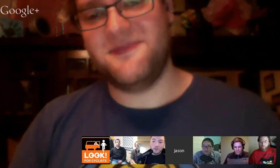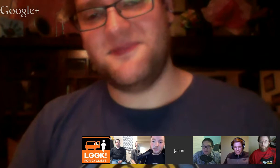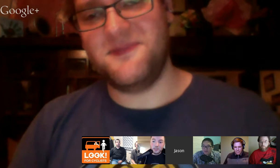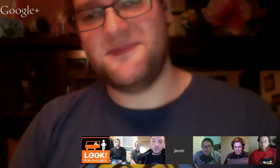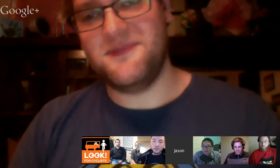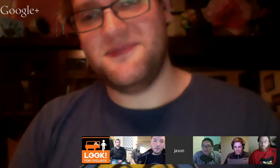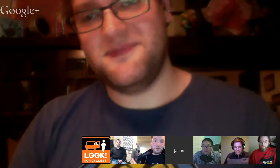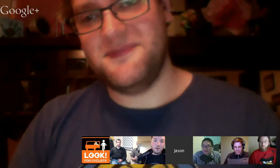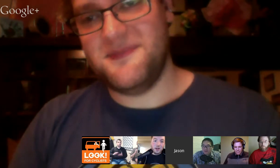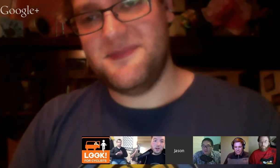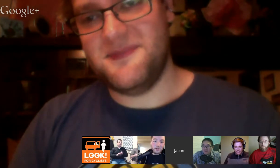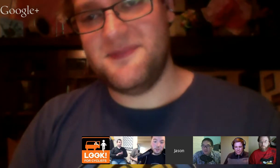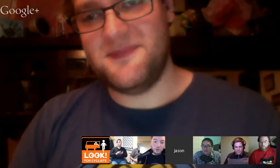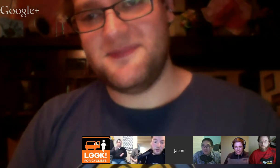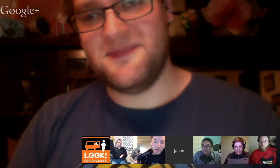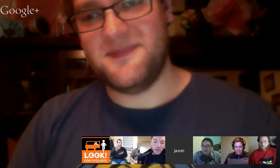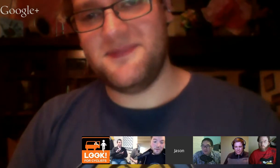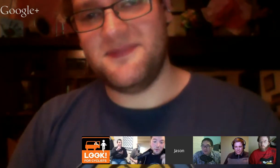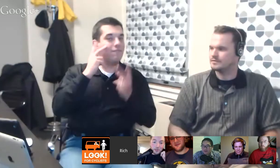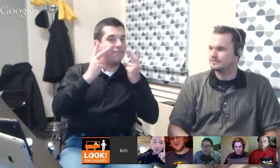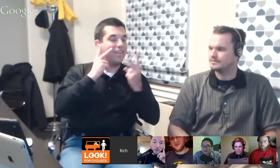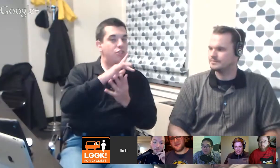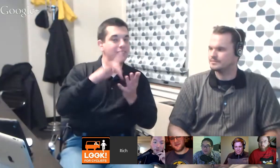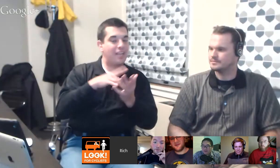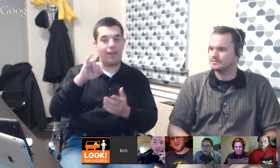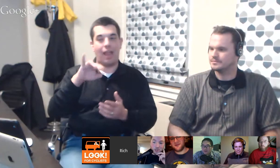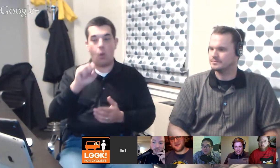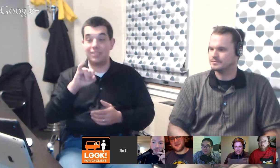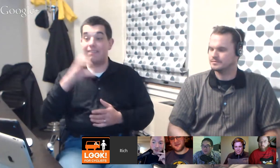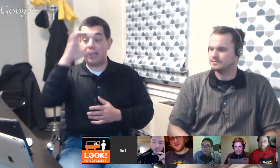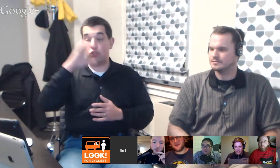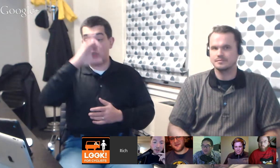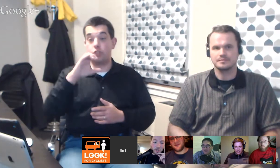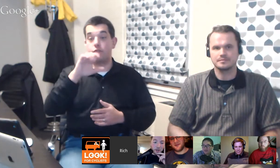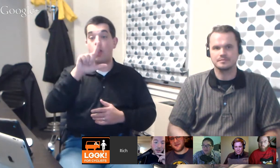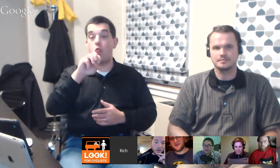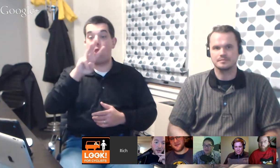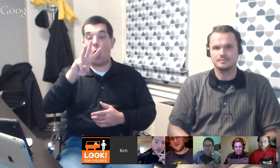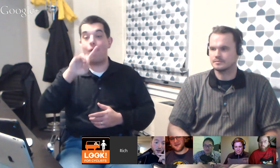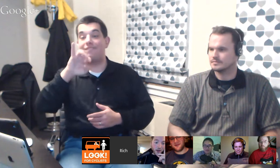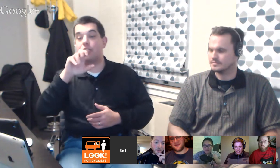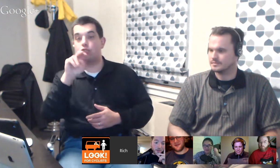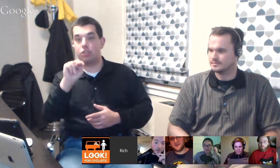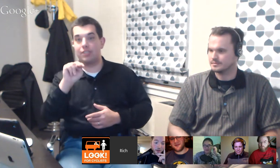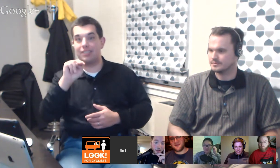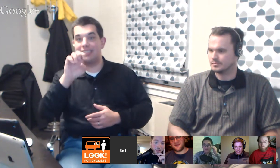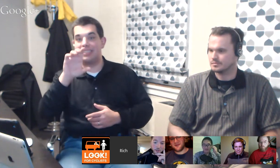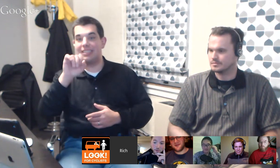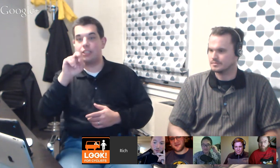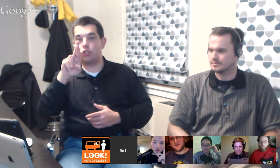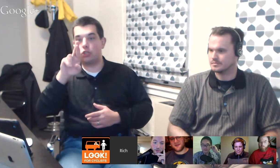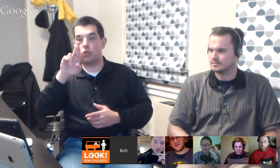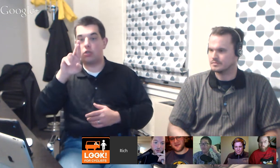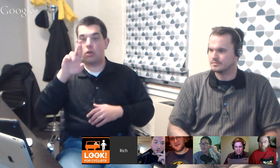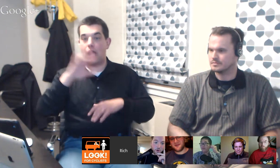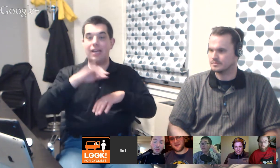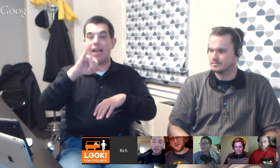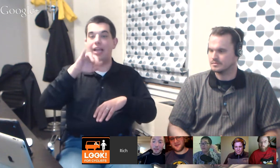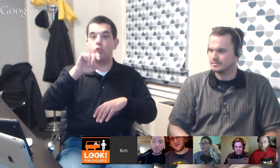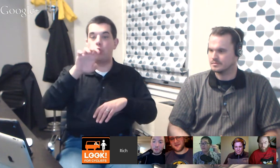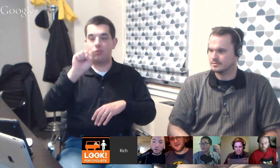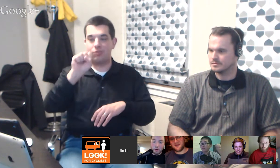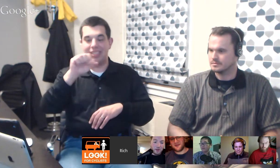Low Vision Center for iOS. So if I were to search for Low Vision Center on the iTunes store